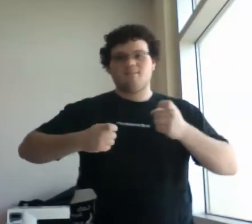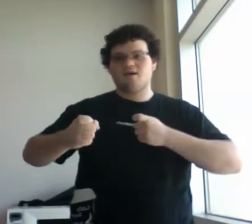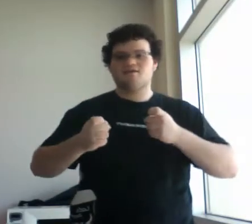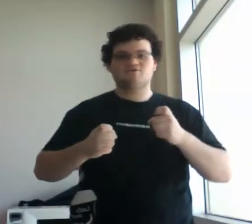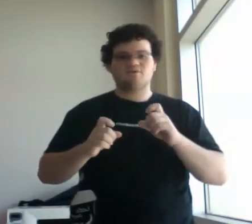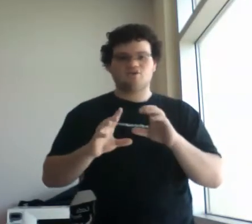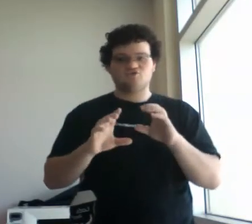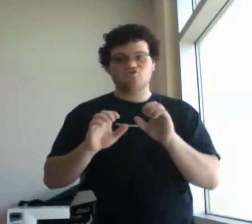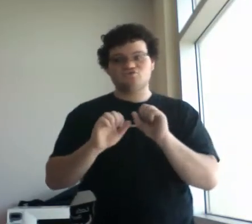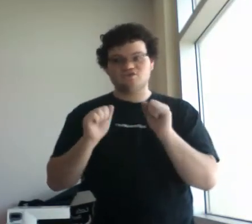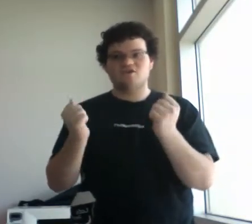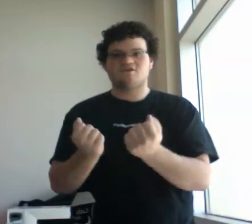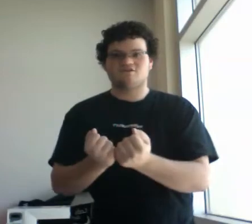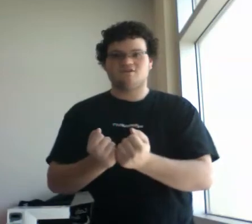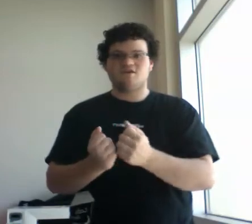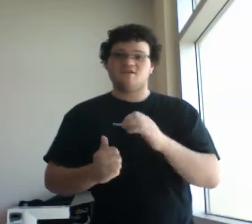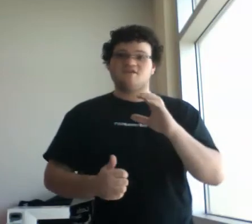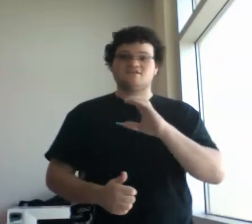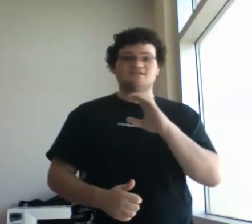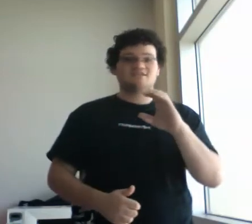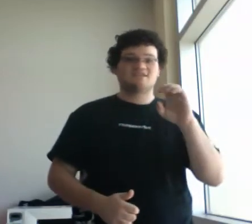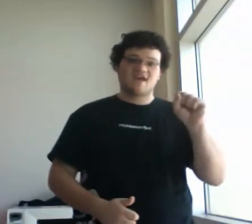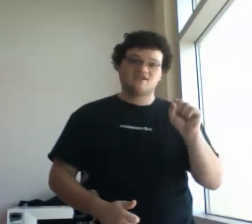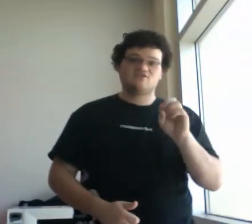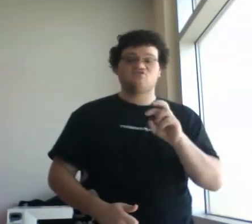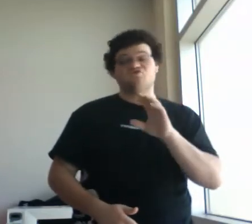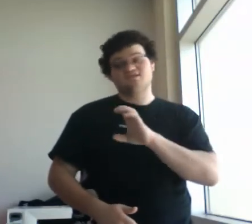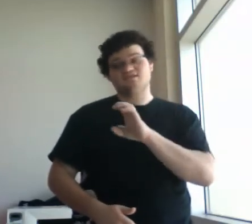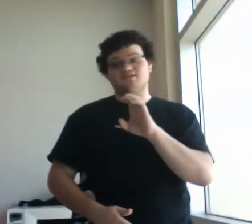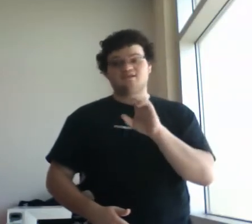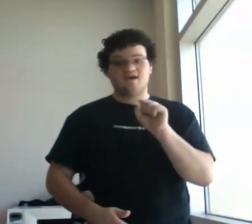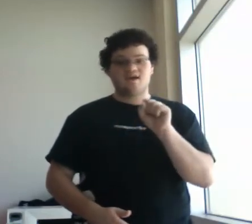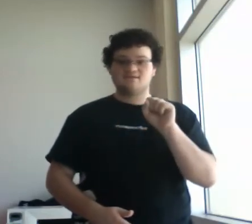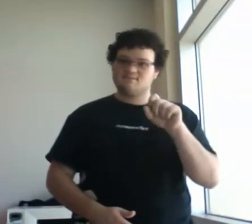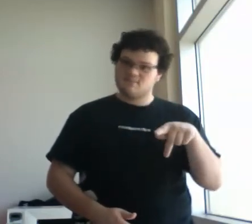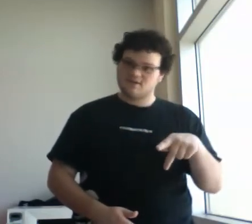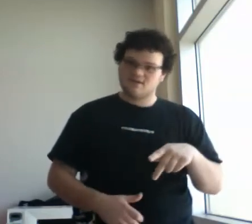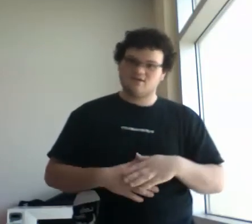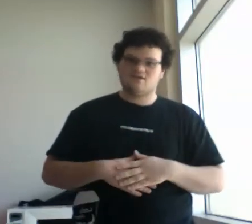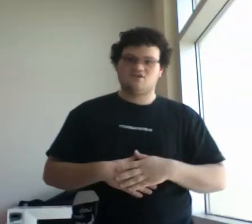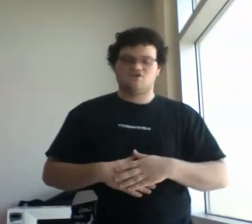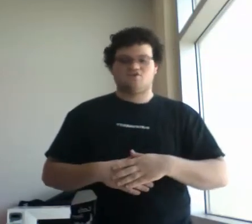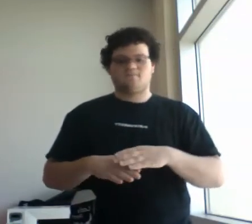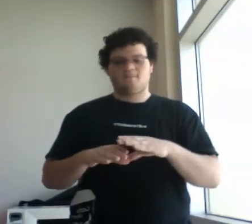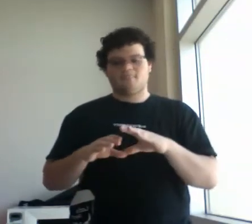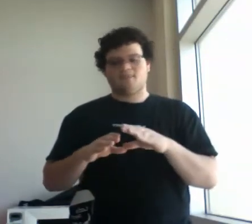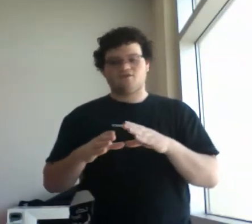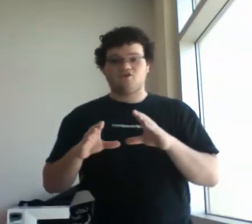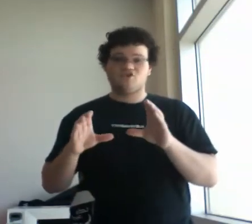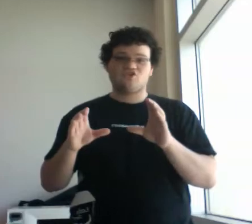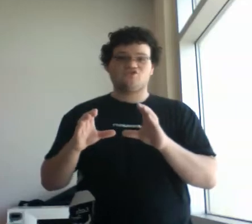and the CCSP. The CCS is the Certified Coding Specialist, and that's pretty much typically